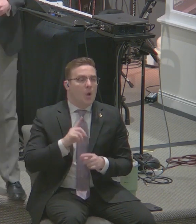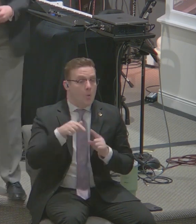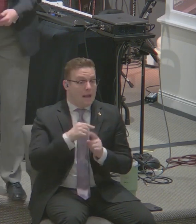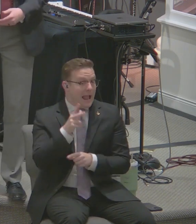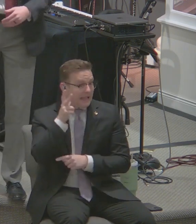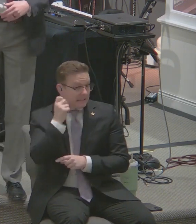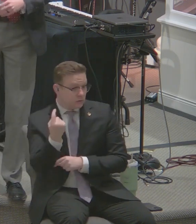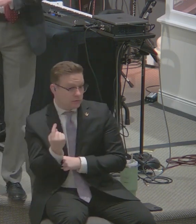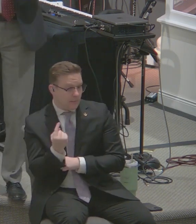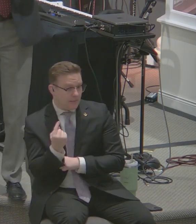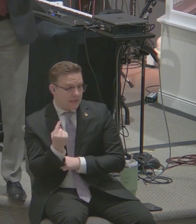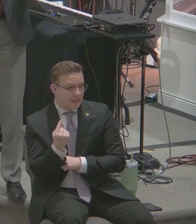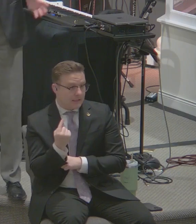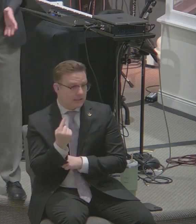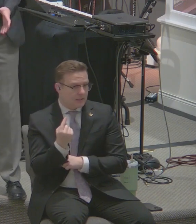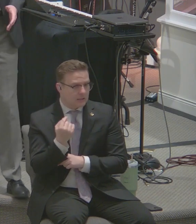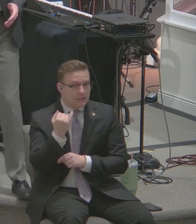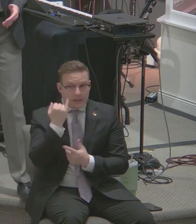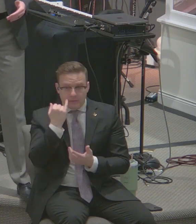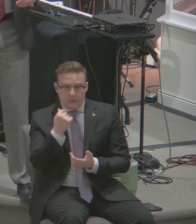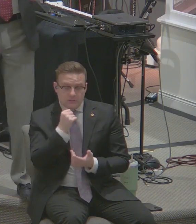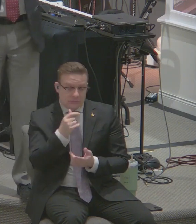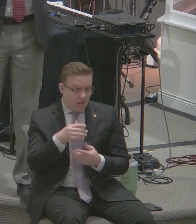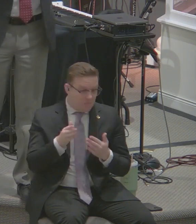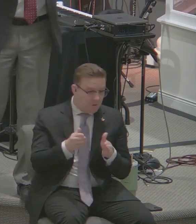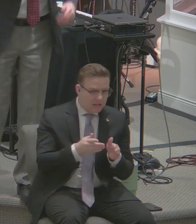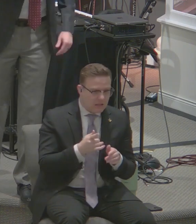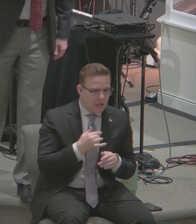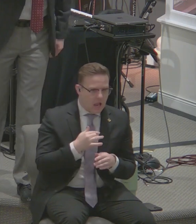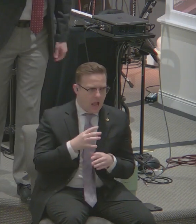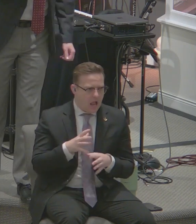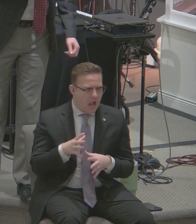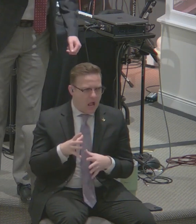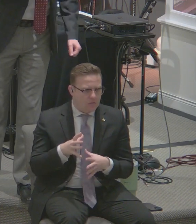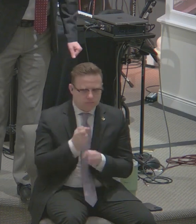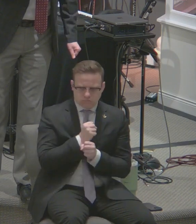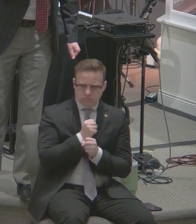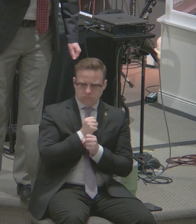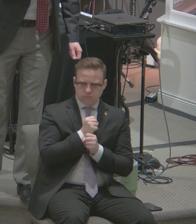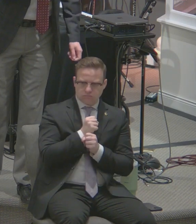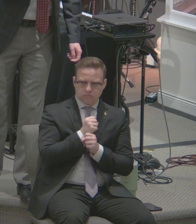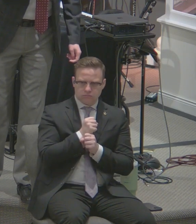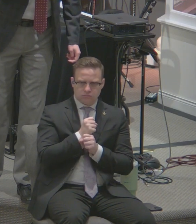hear something that even if it's not intended, I'm taking it as a slight.